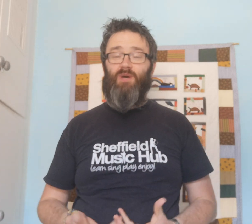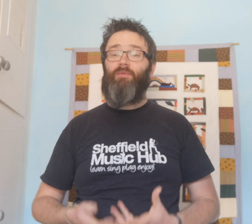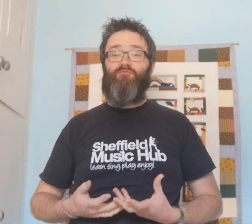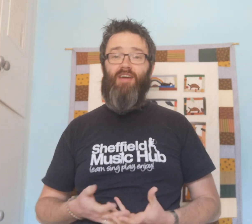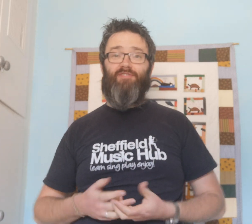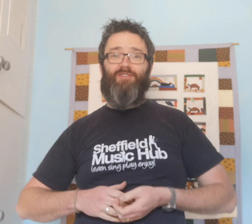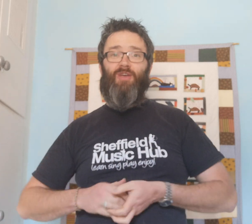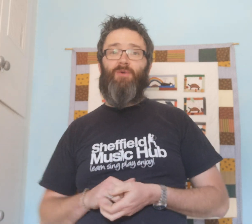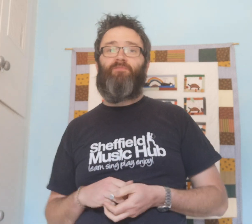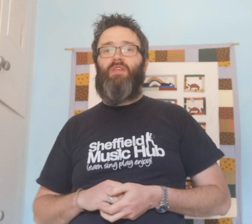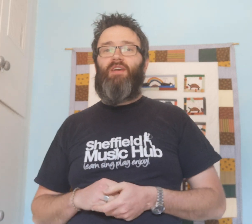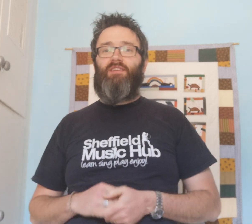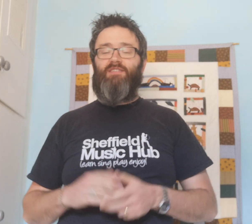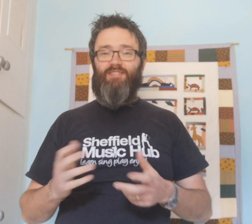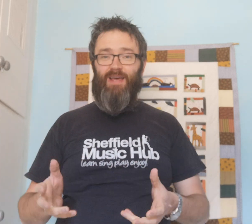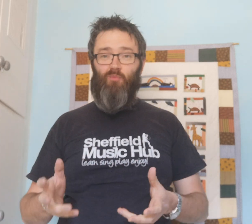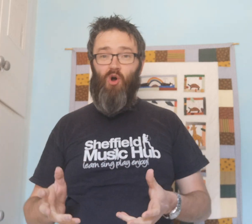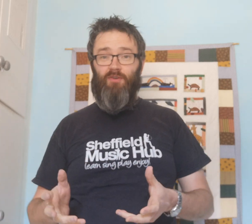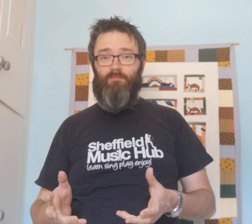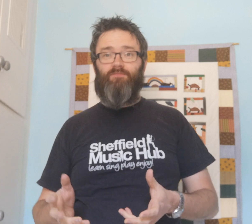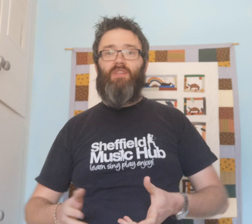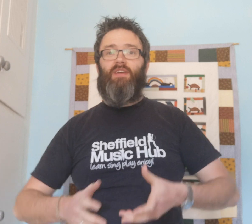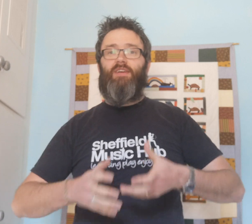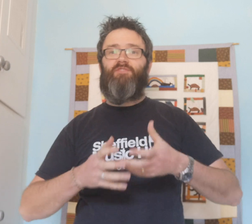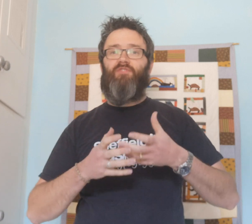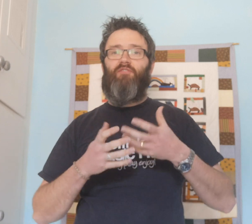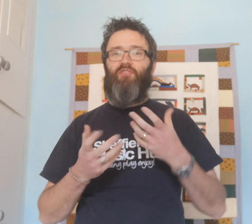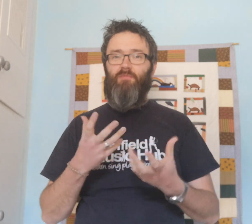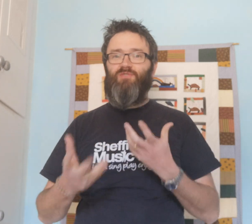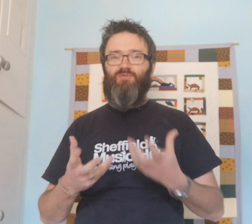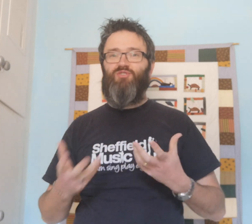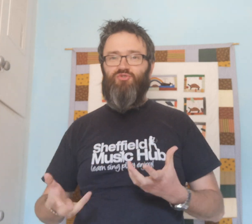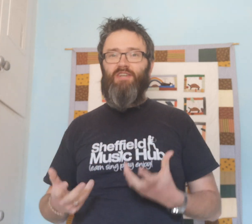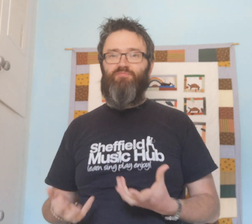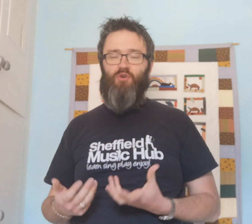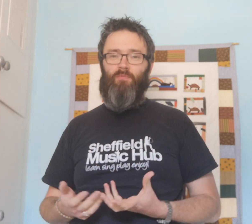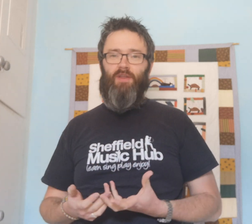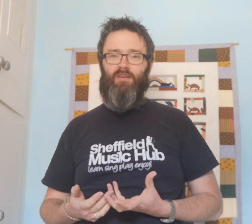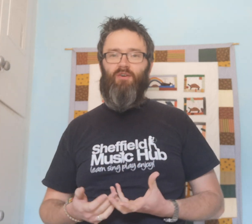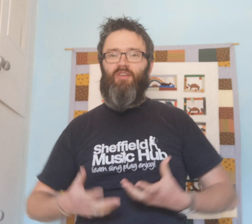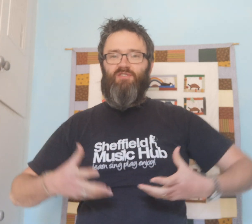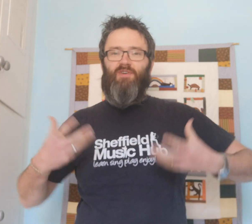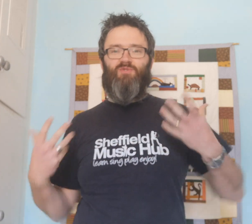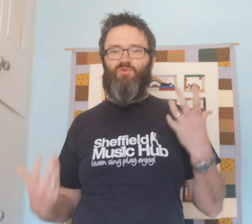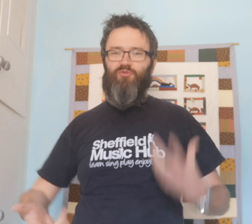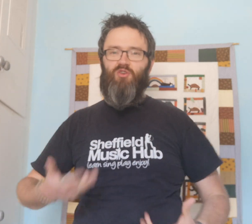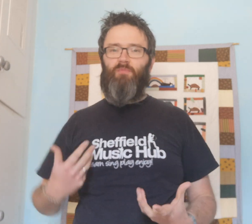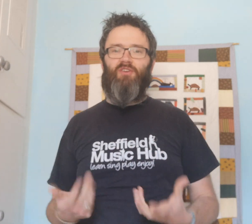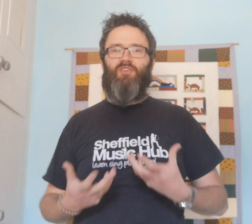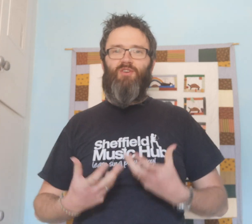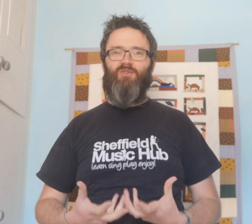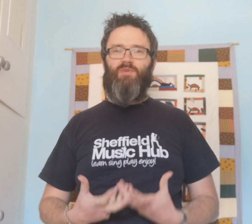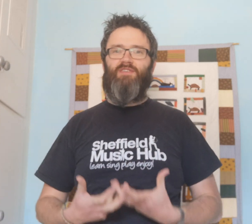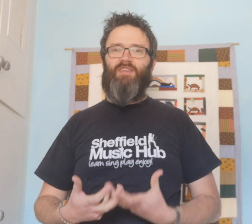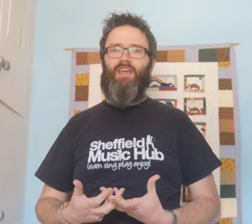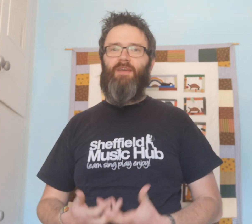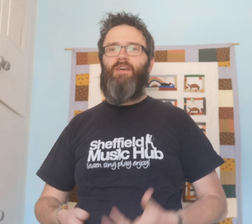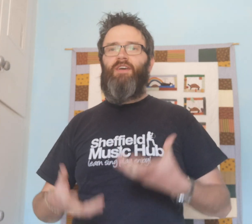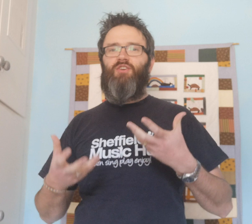and raring to go. Step 1 is for your muscles to stretch properly, and those are the muscles all through your body that you use when you're singing. You need to